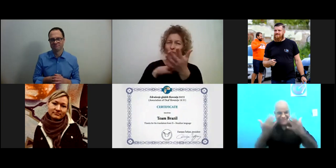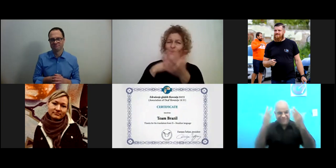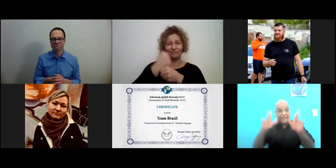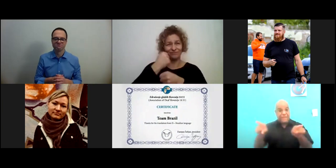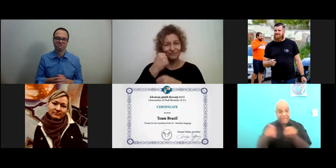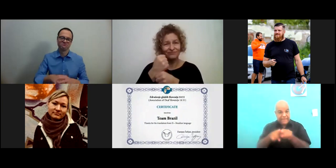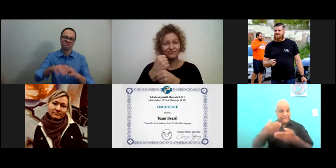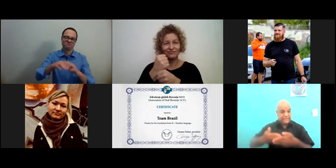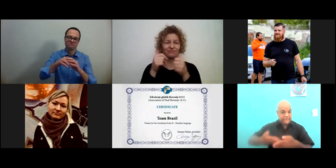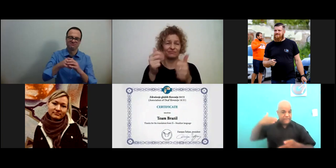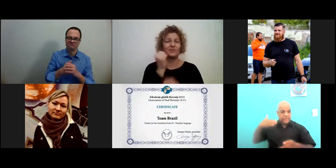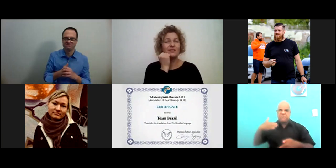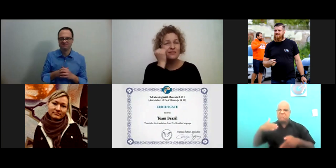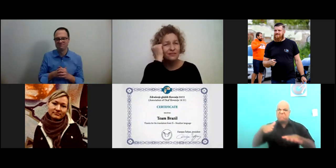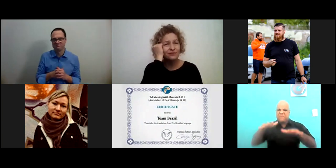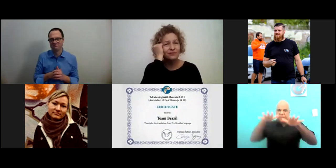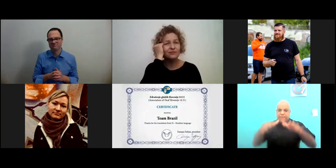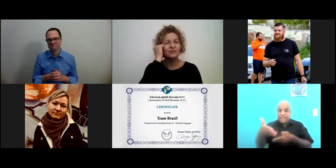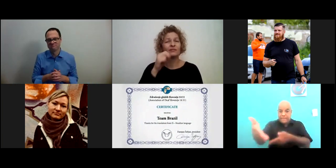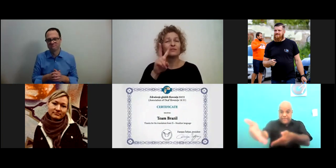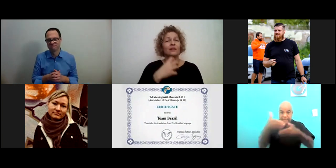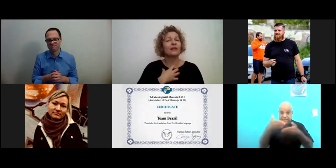This has given me so much energy.